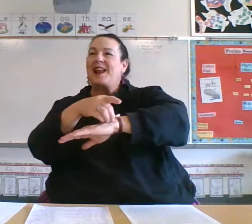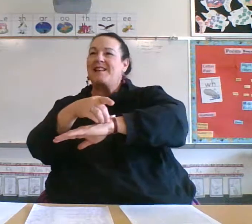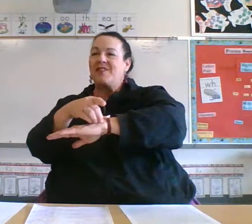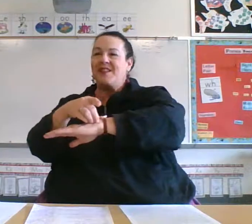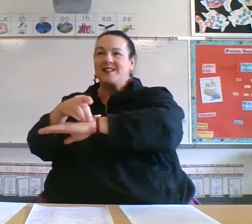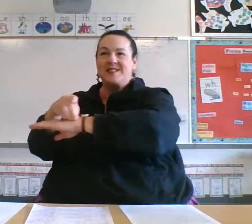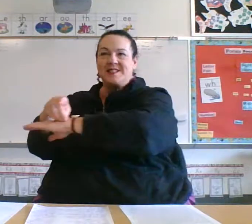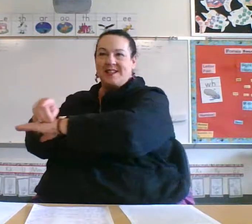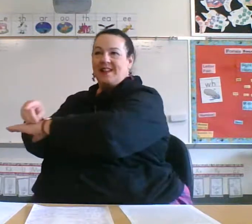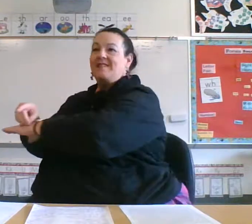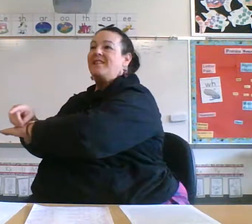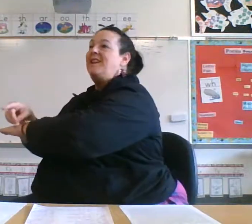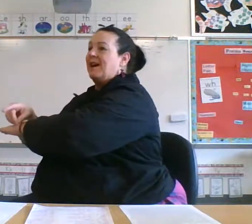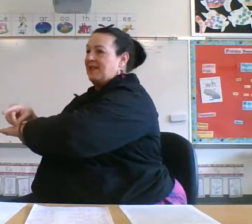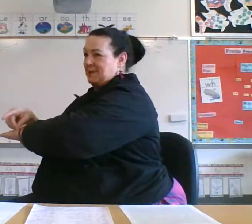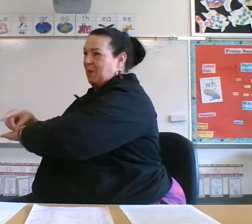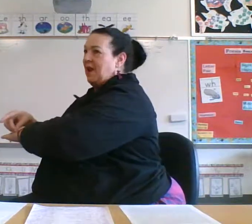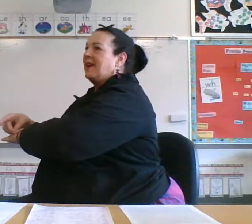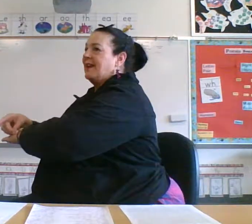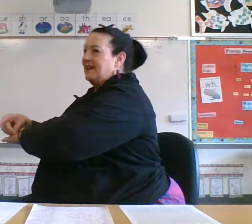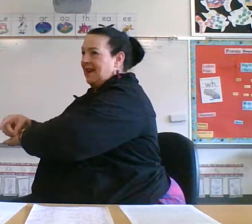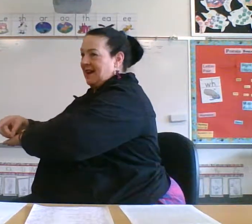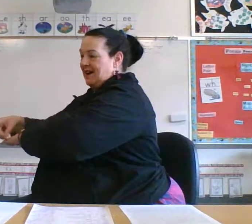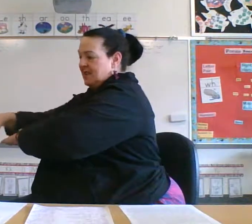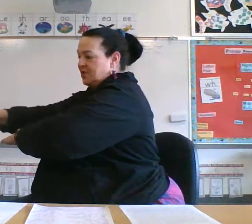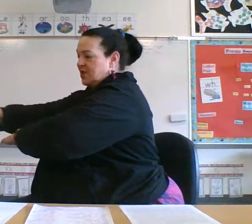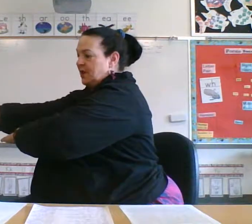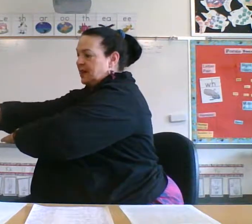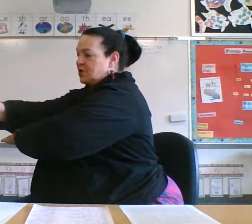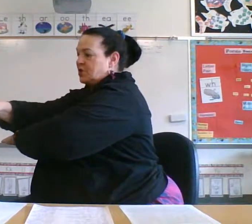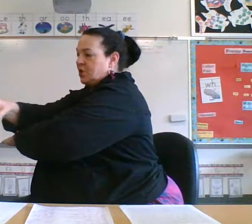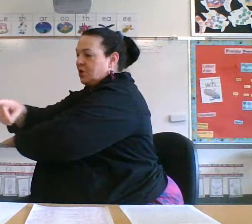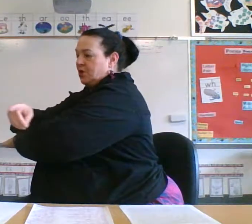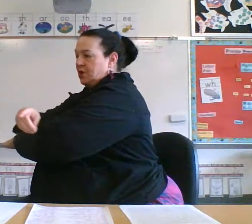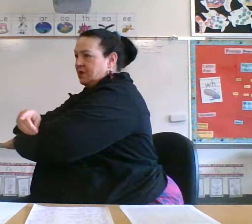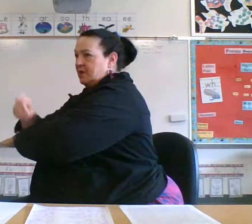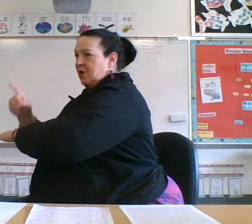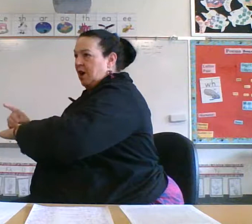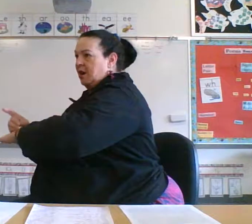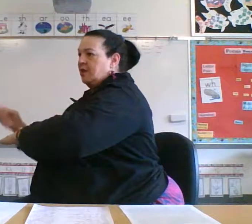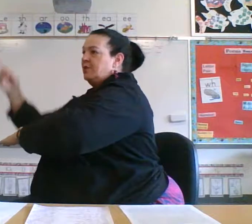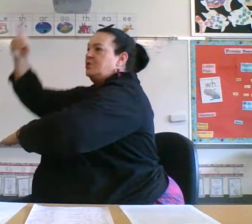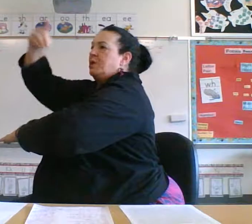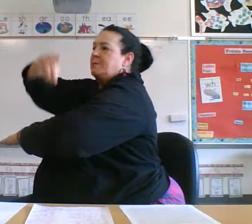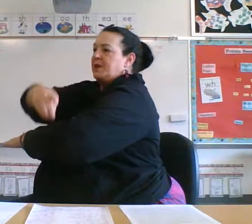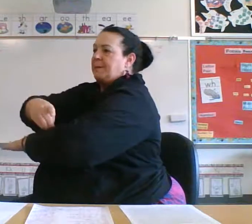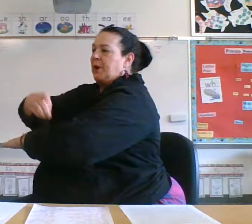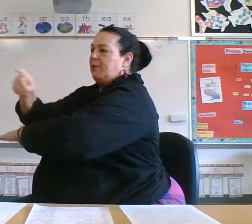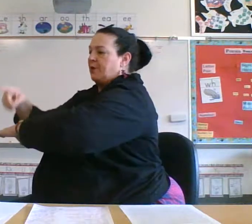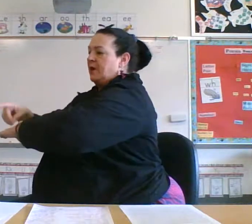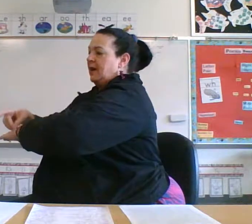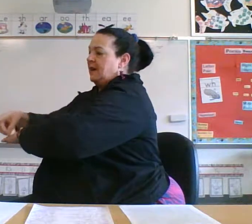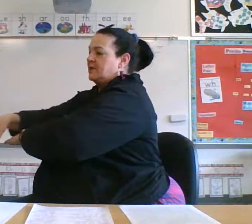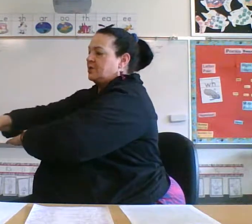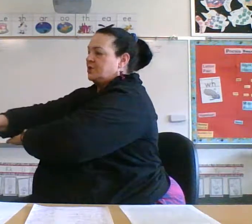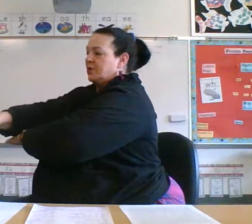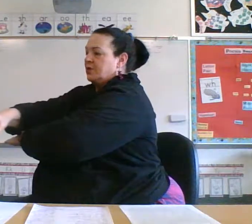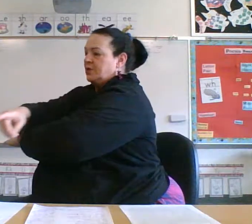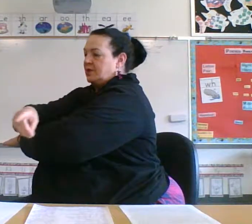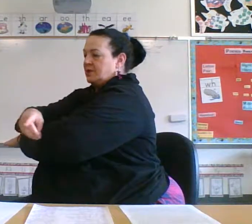Like this. Yeah, that's more like it. Yeah. So it circles, not jumps up and over. It circles.